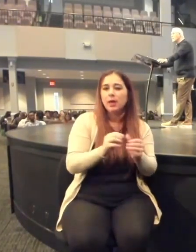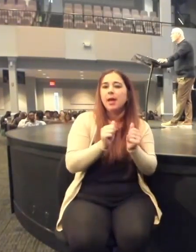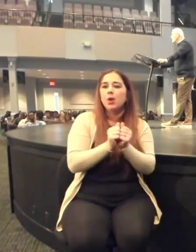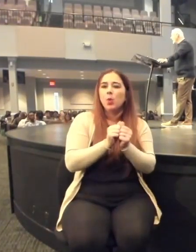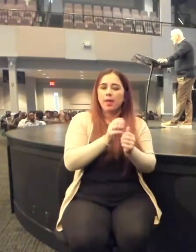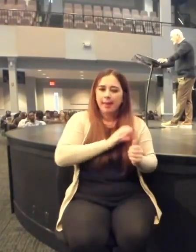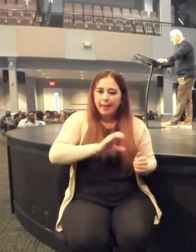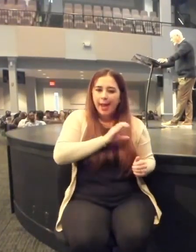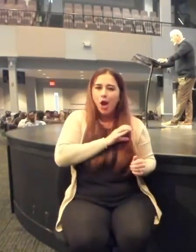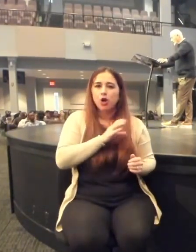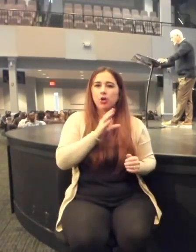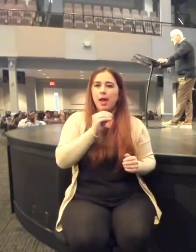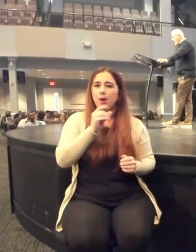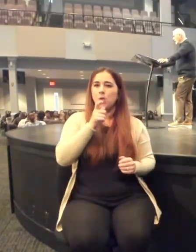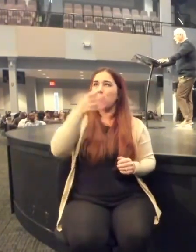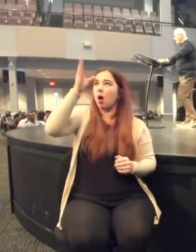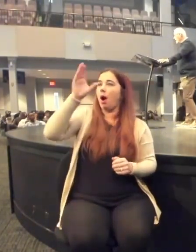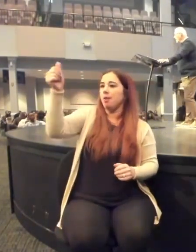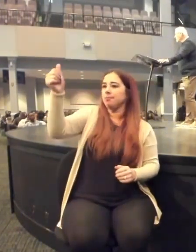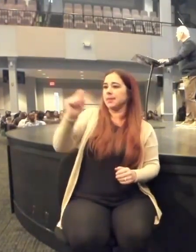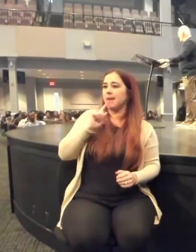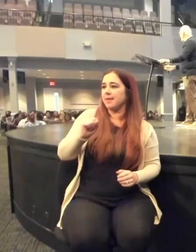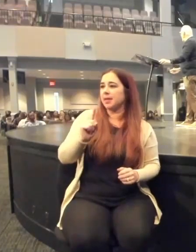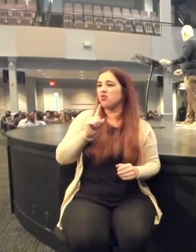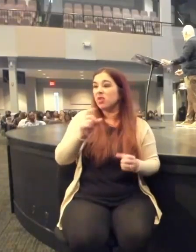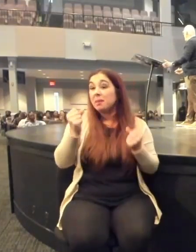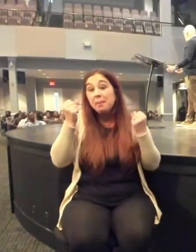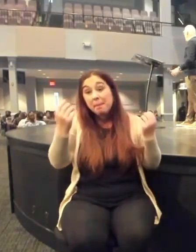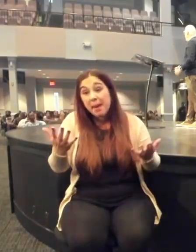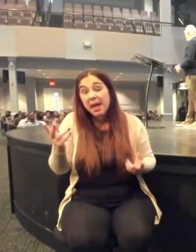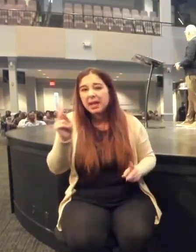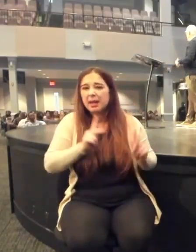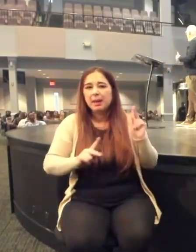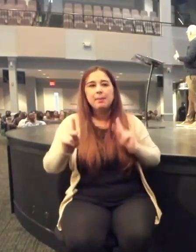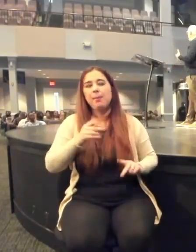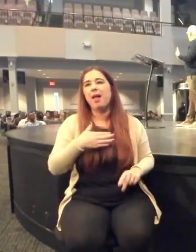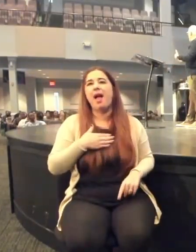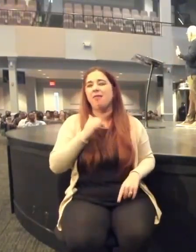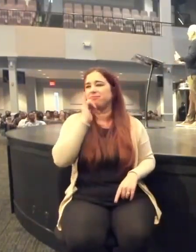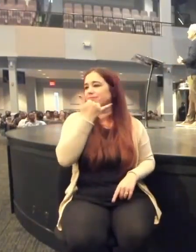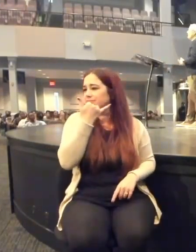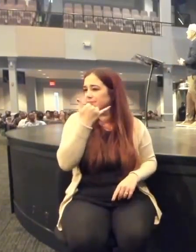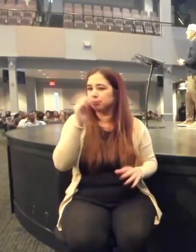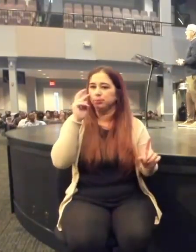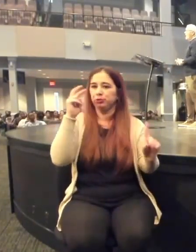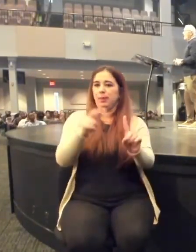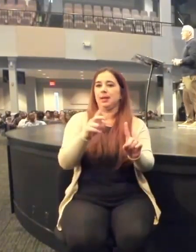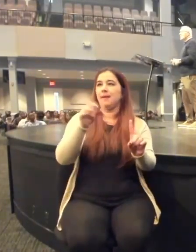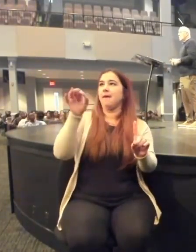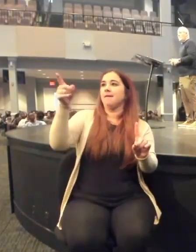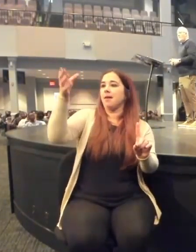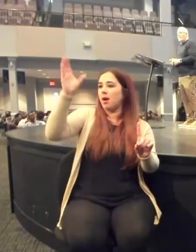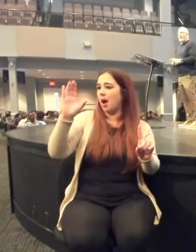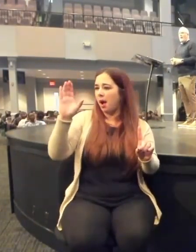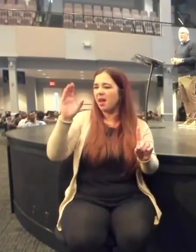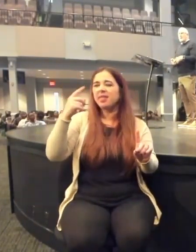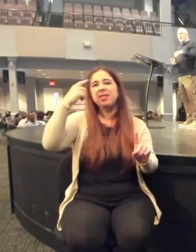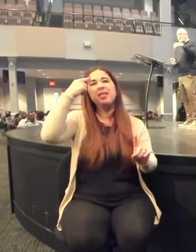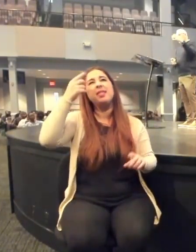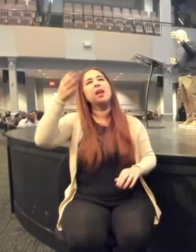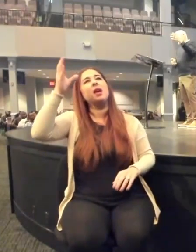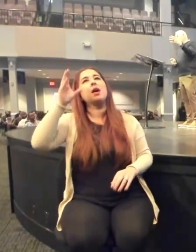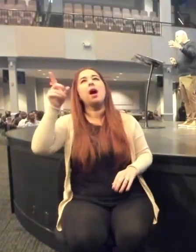and the character of God. Sadly, far too many people have a warped perspective of God. They sort of view God